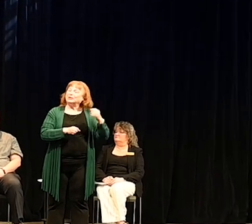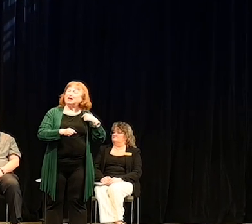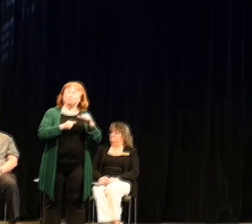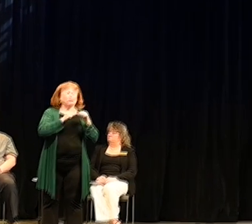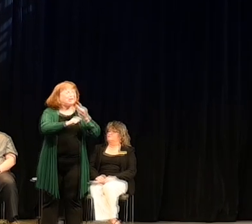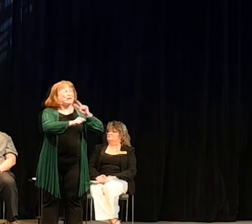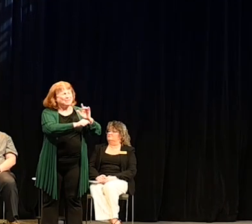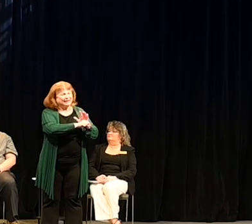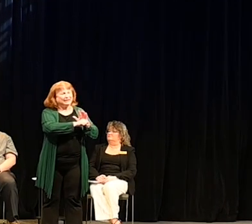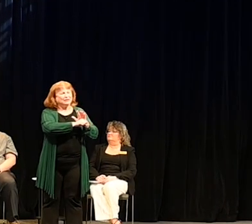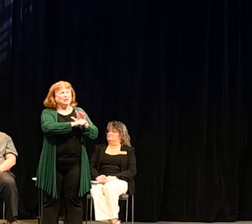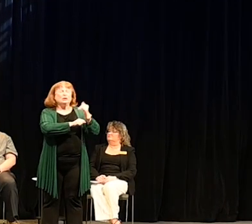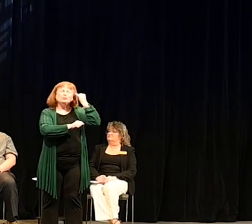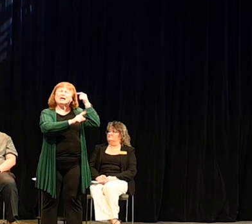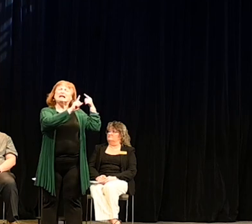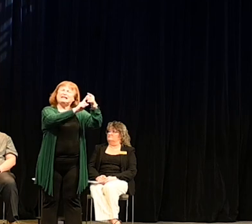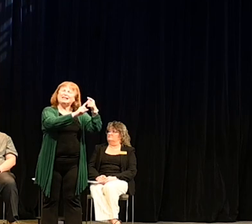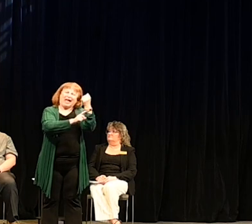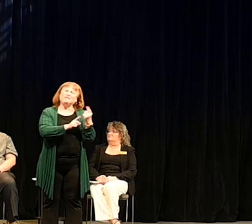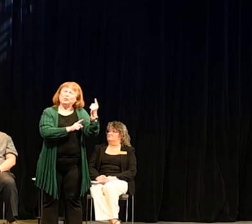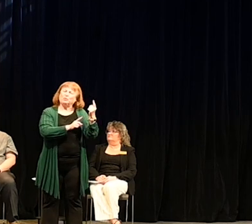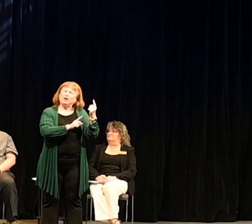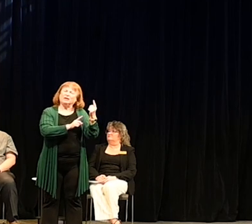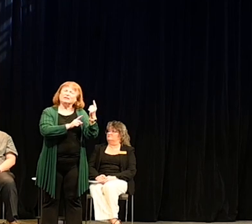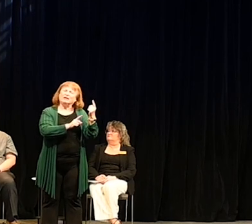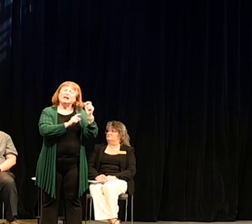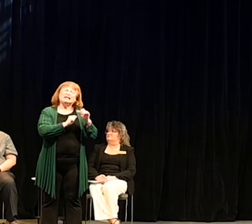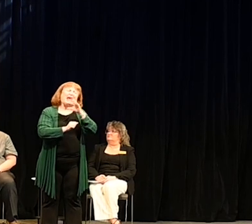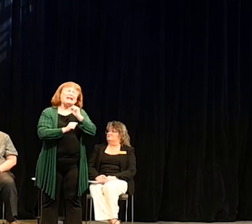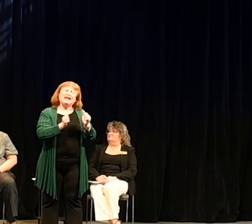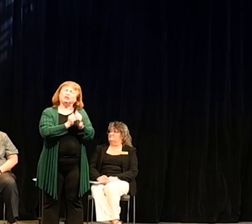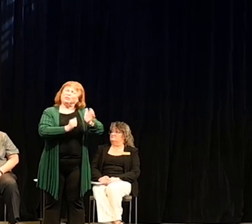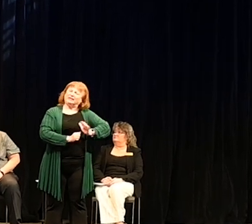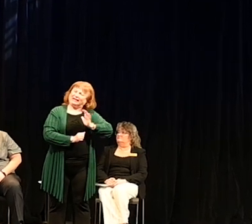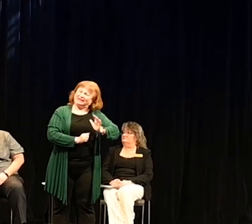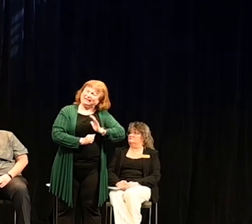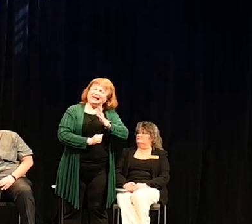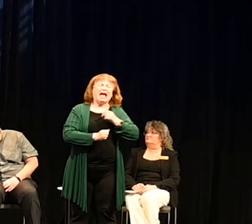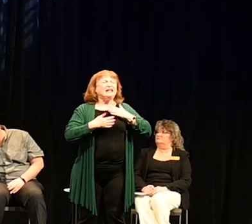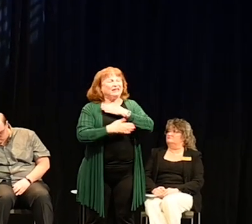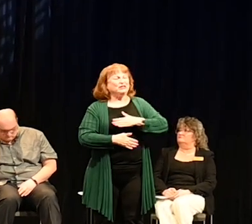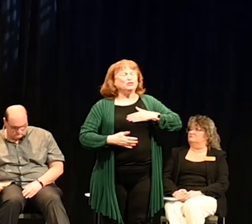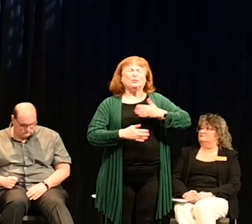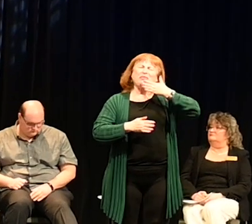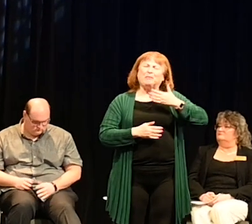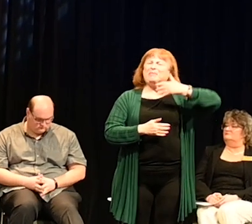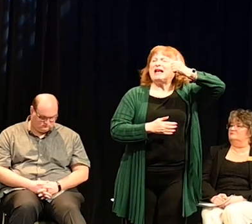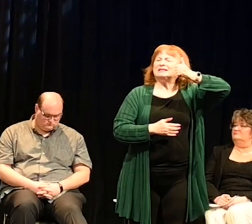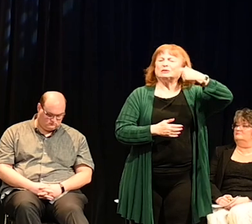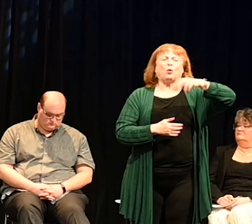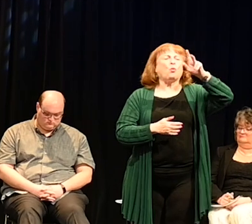remain committed to the ideal that everyone should be able to age with dignity and enjoy the very